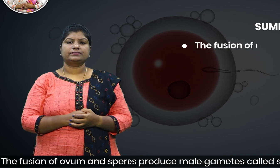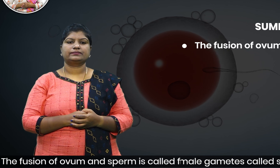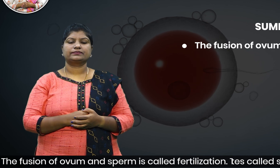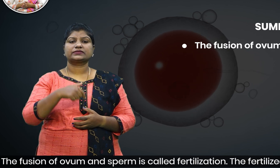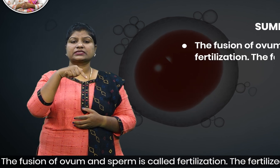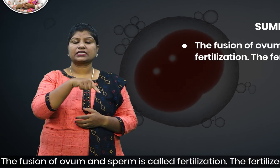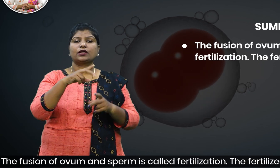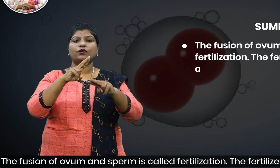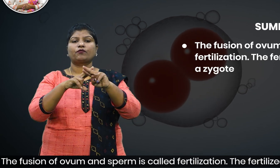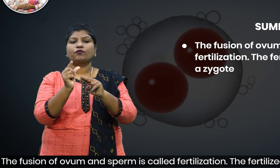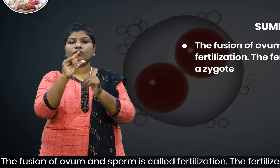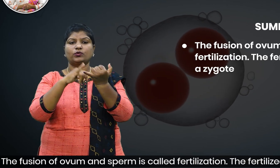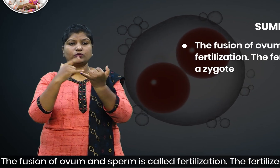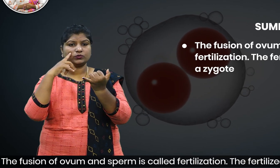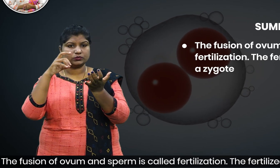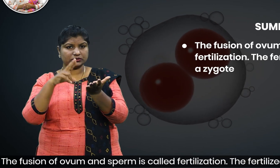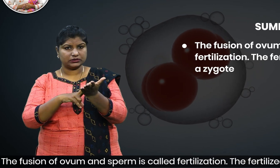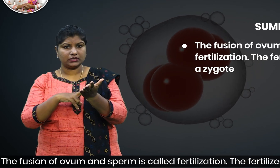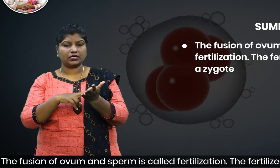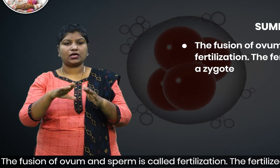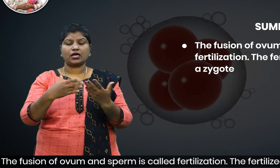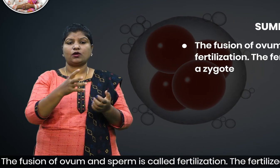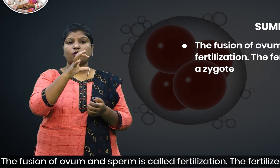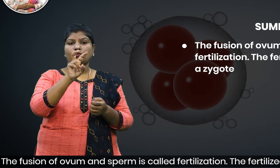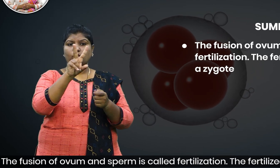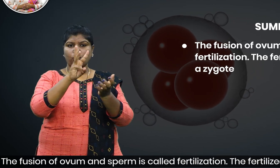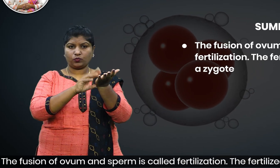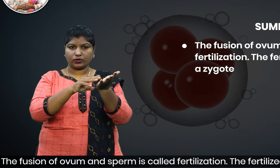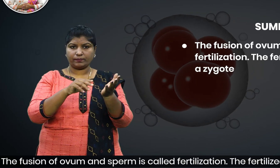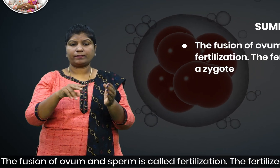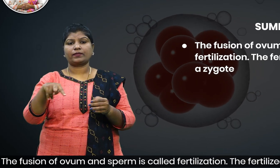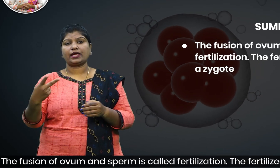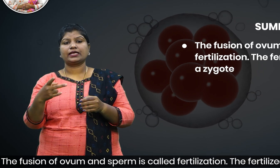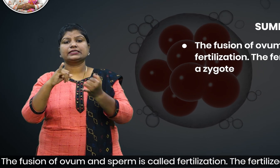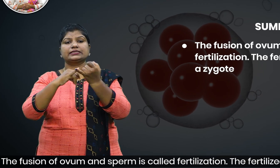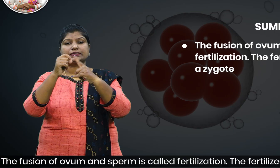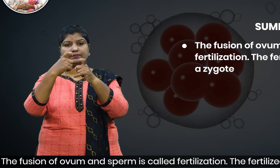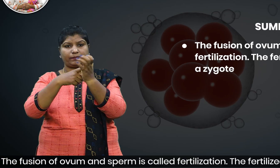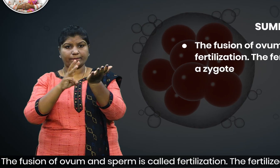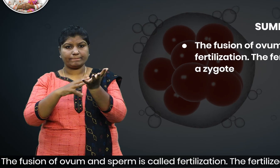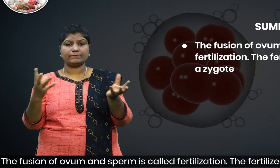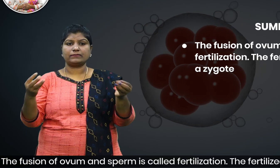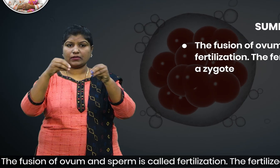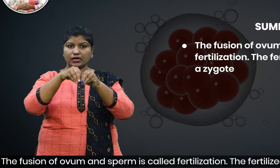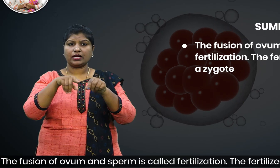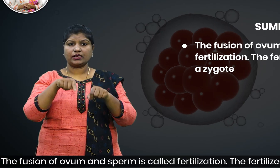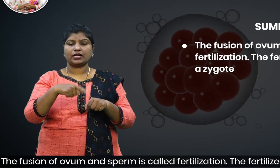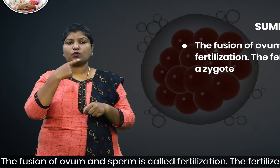The fusion of ovum and sperm is called